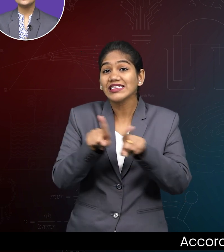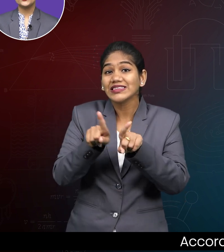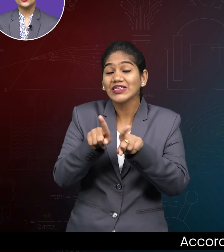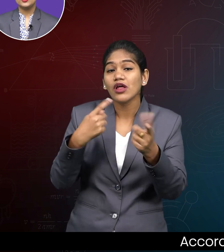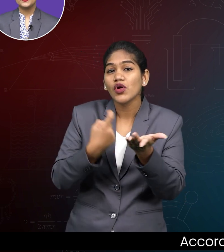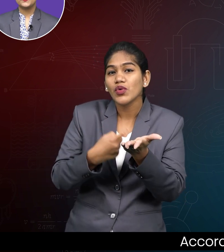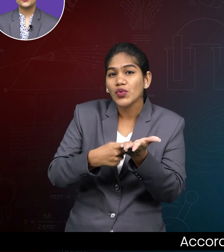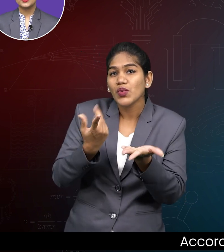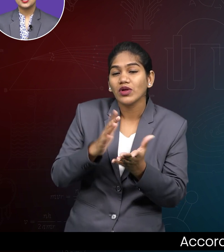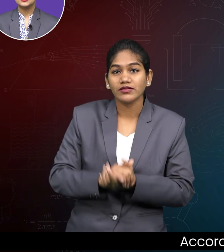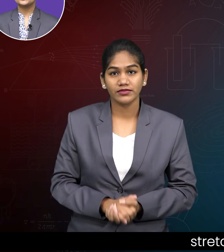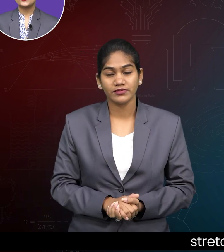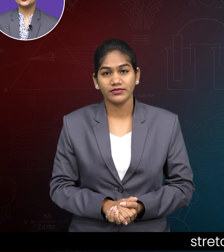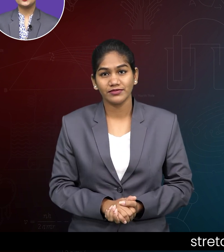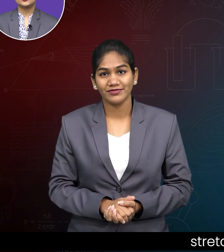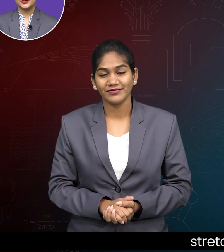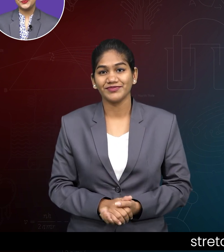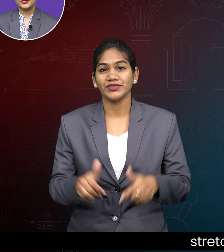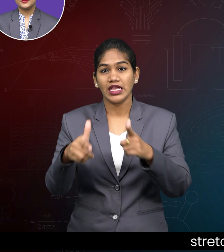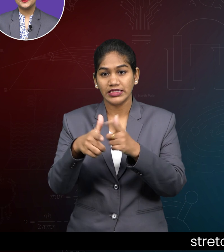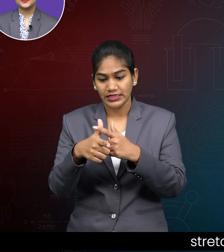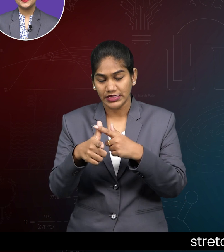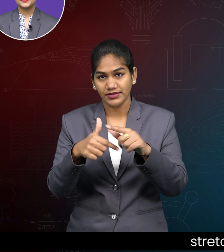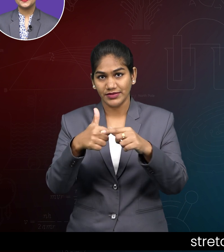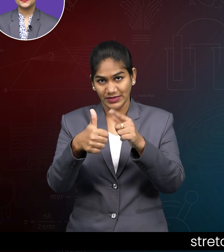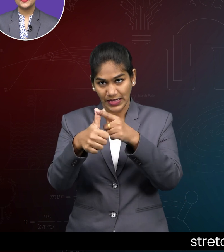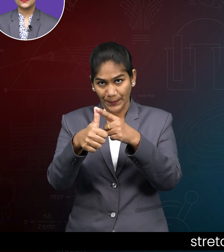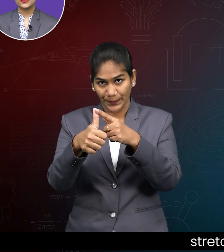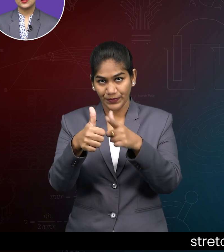According to this rule, stretch the thumb,